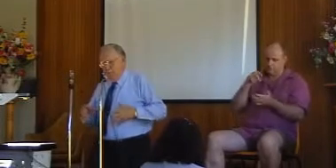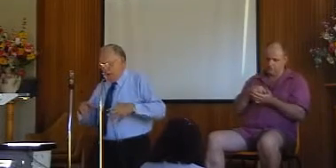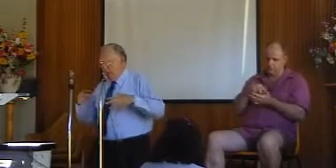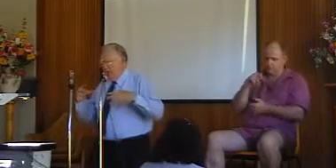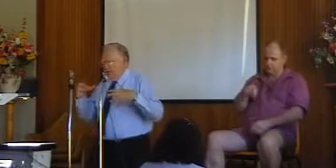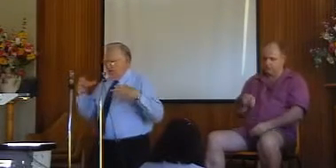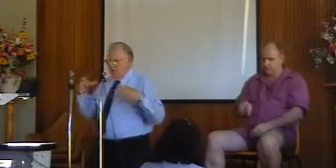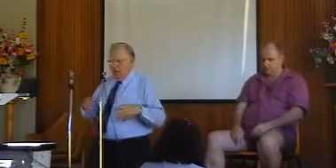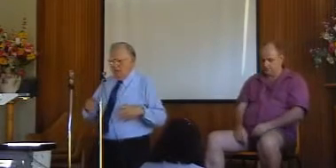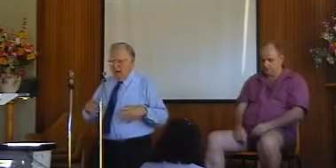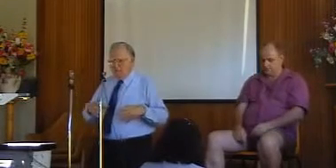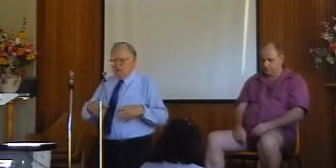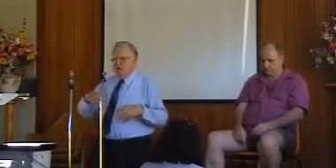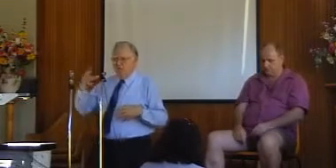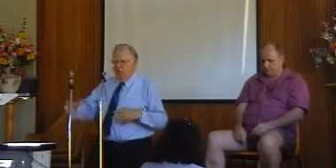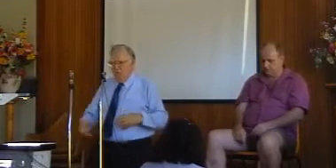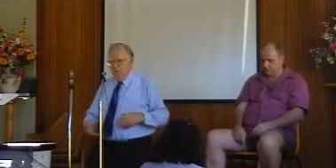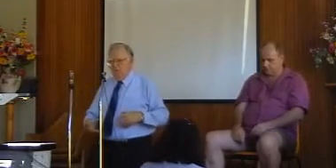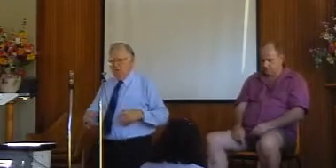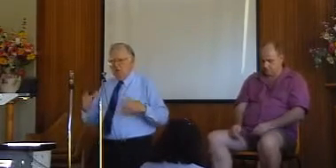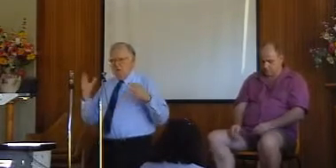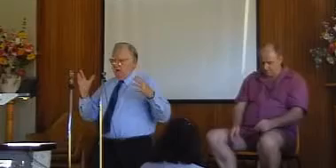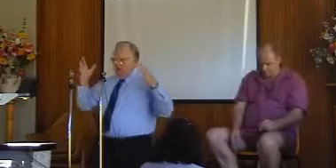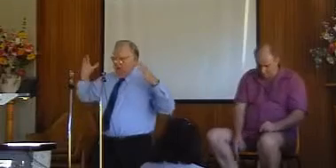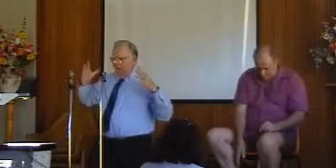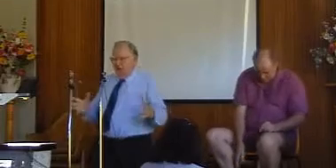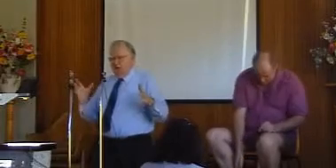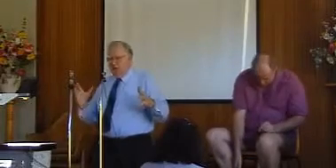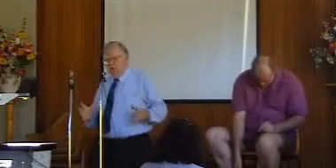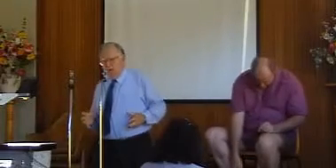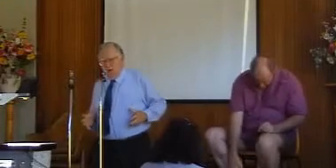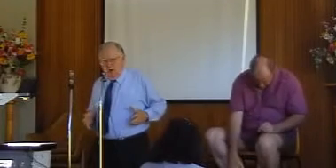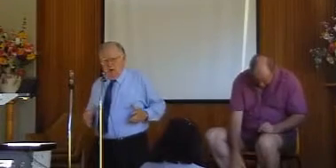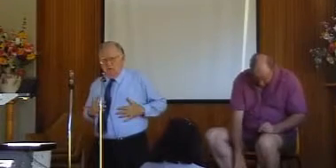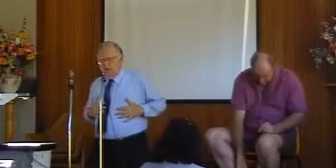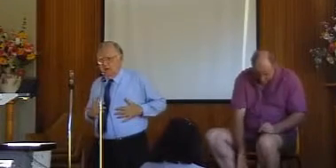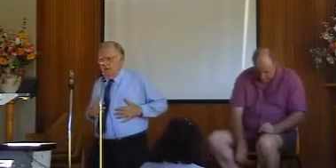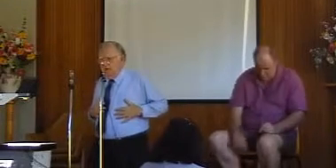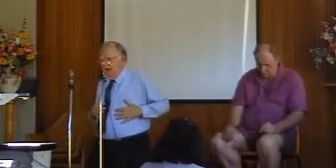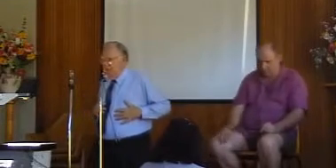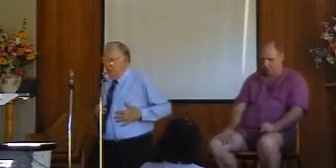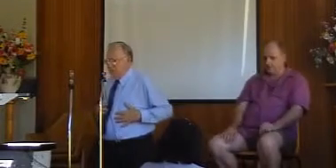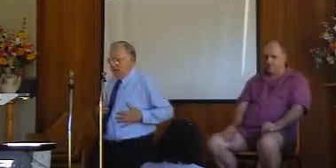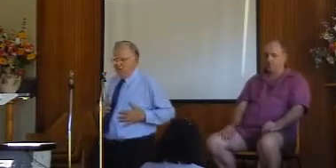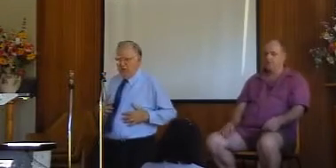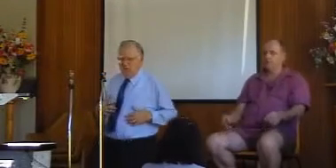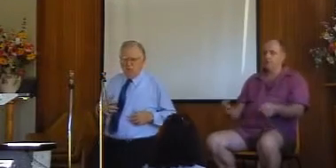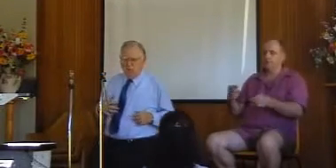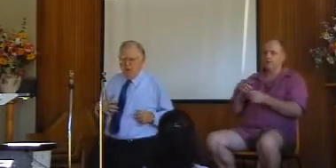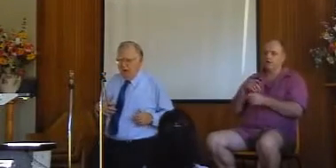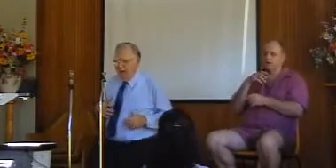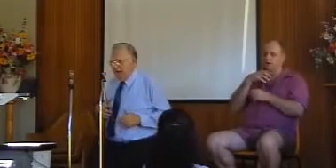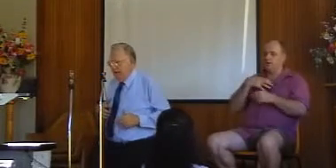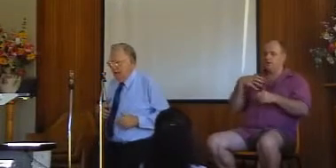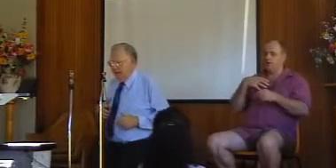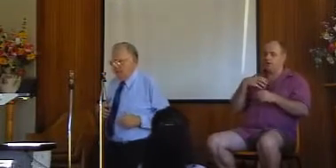way in which John the Baptist performs, and fearless, the guy who's clothed in animal skins and eats